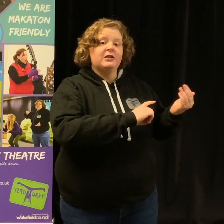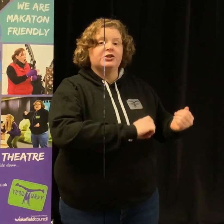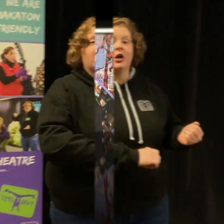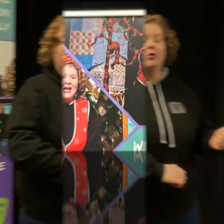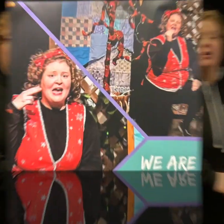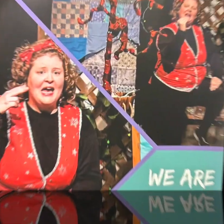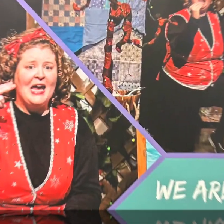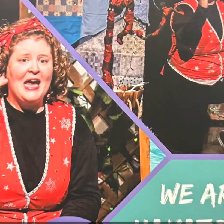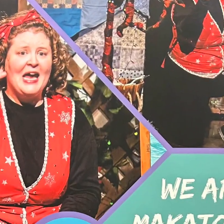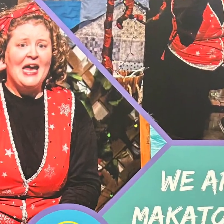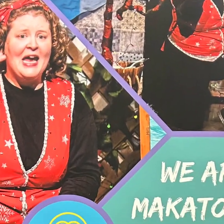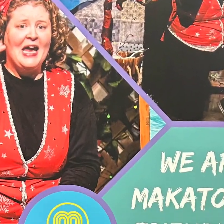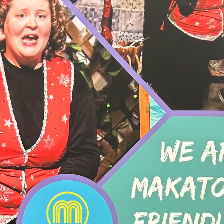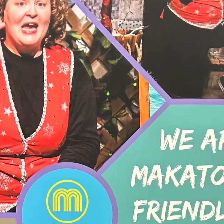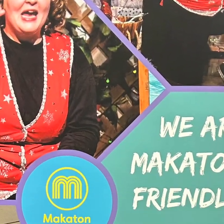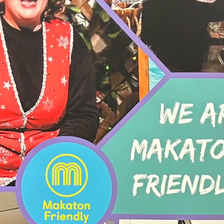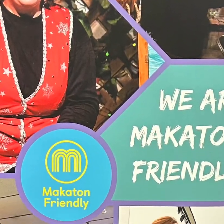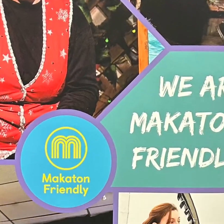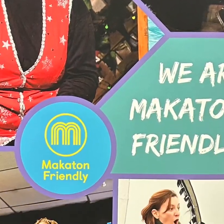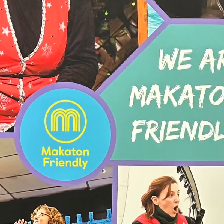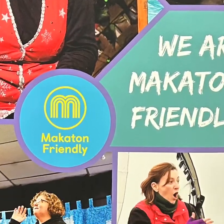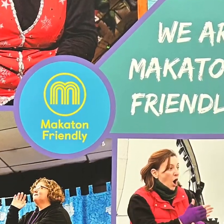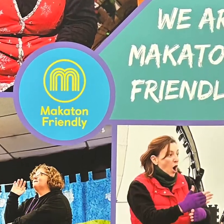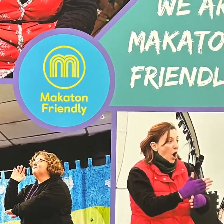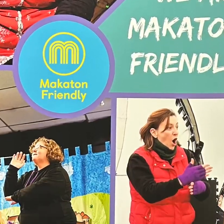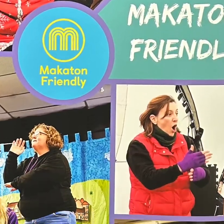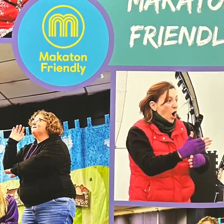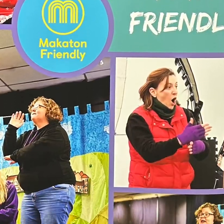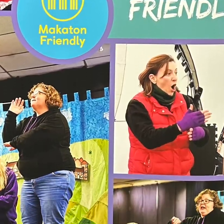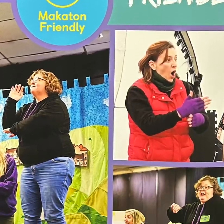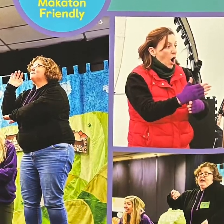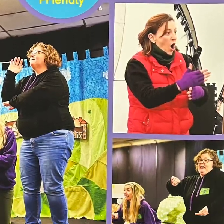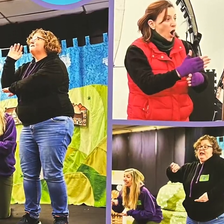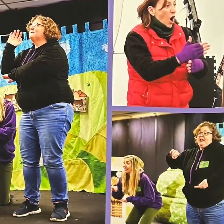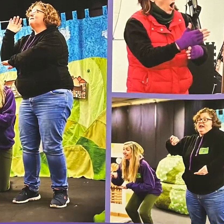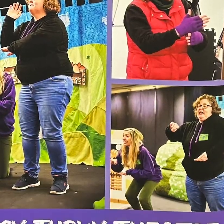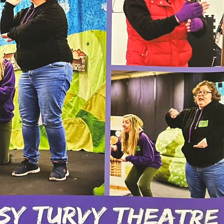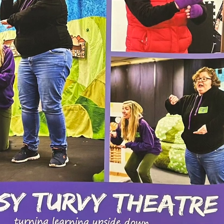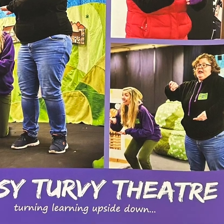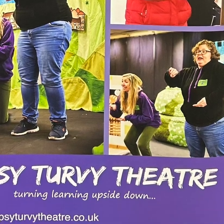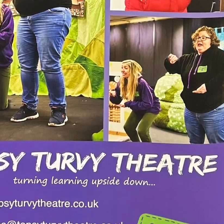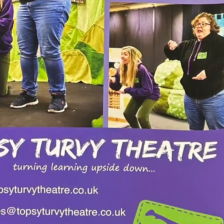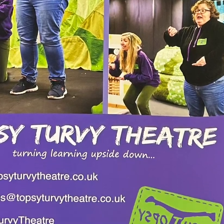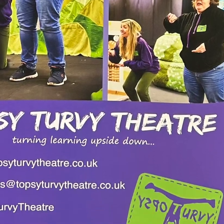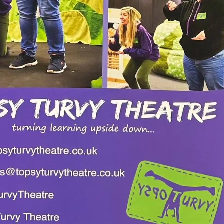show, have a little look out to see if you can see some of our Makaton signs and symbols.